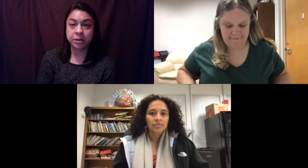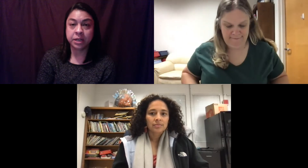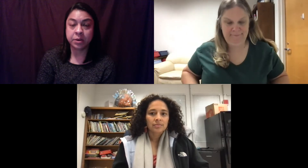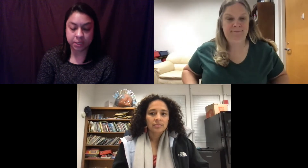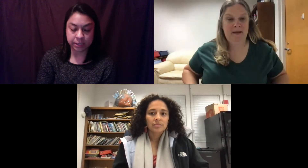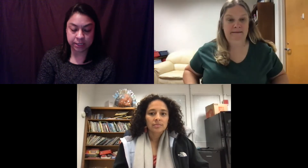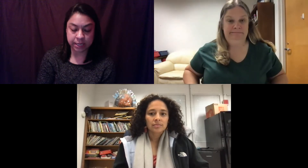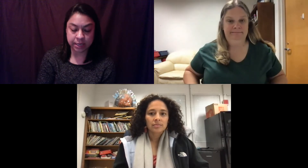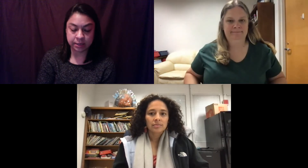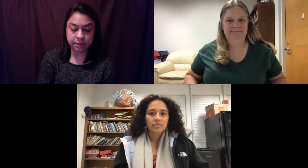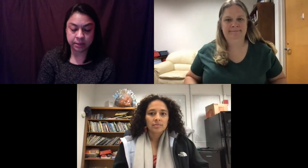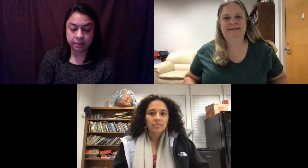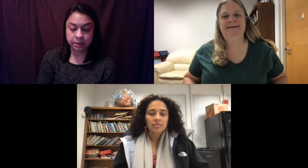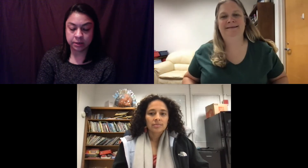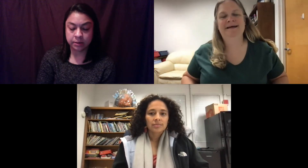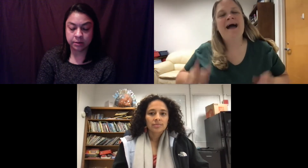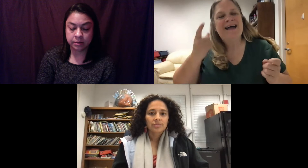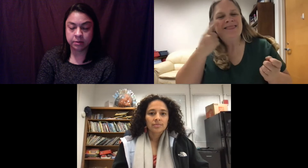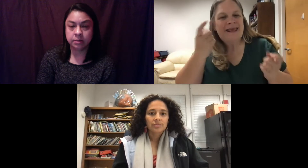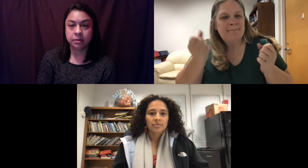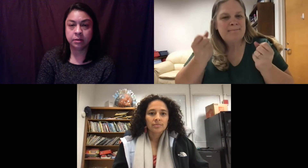Maybe they don't need an hour to discuss that.